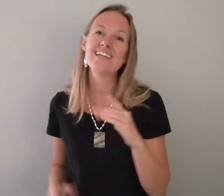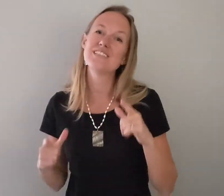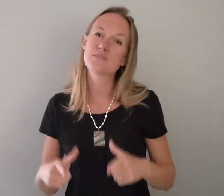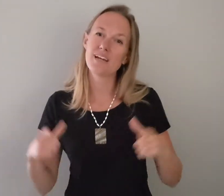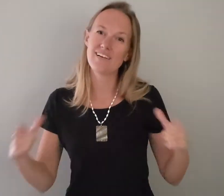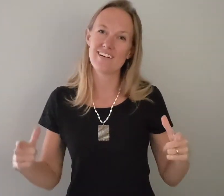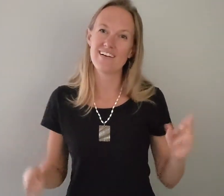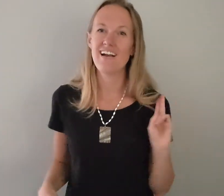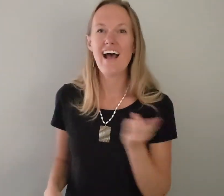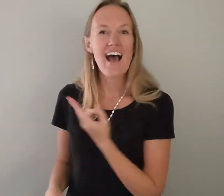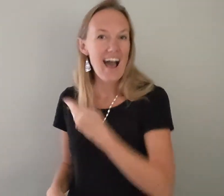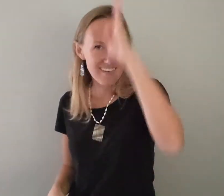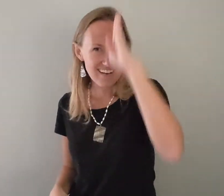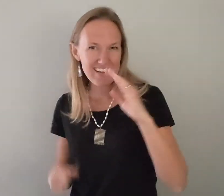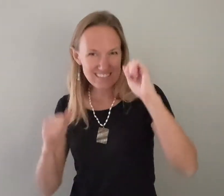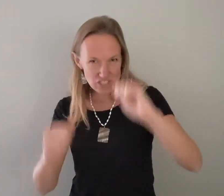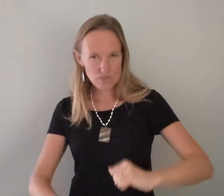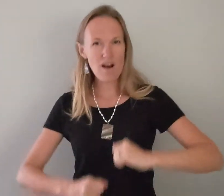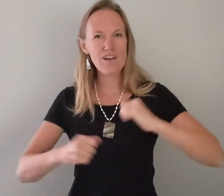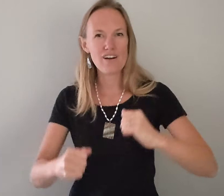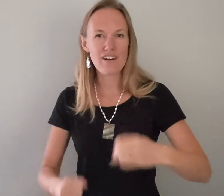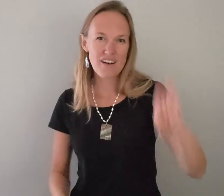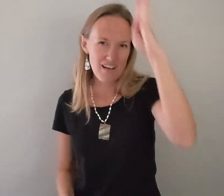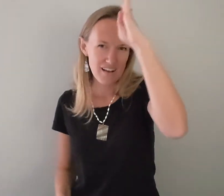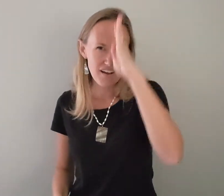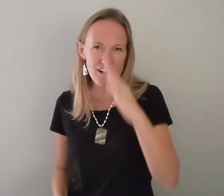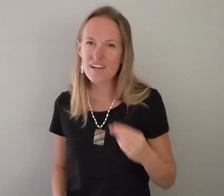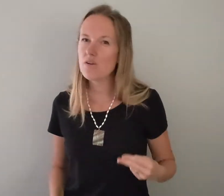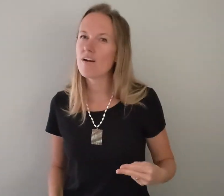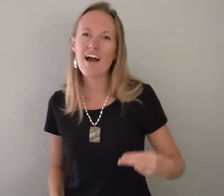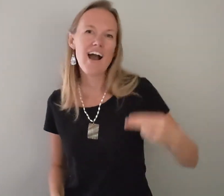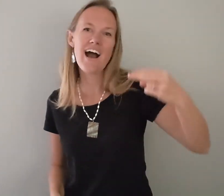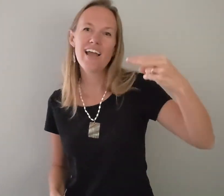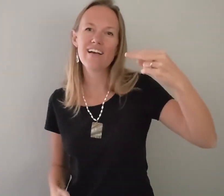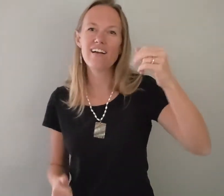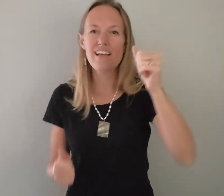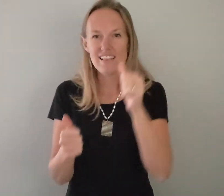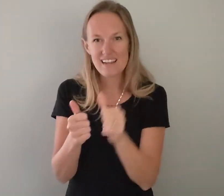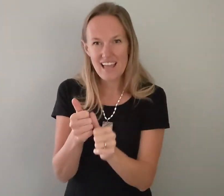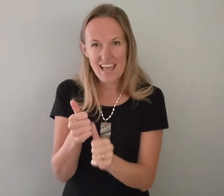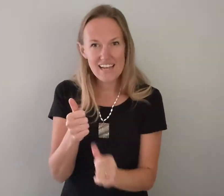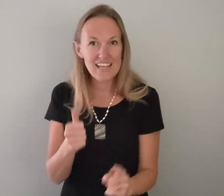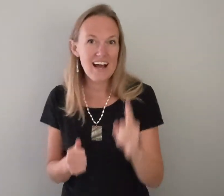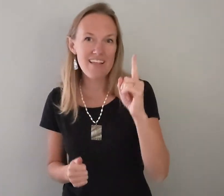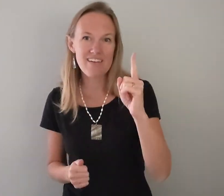is greater. Our God is stronger. God, you are higher than any